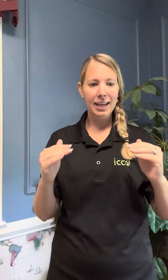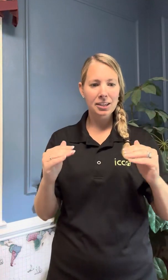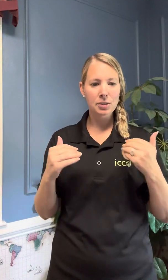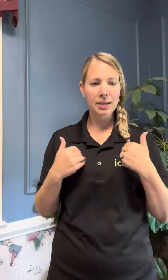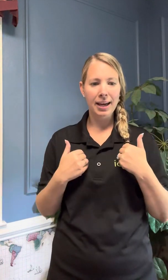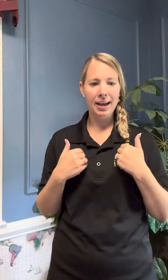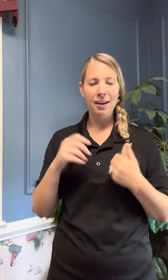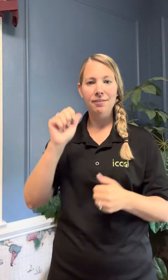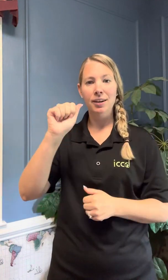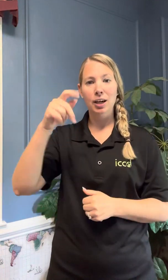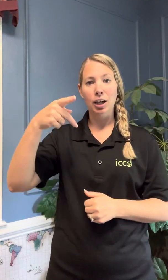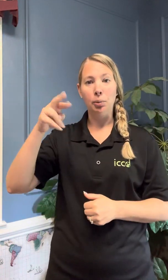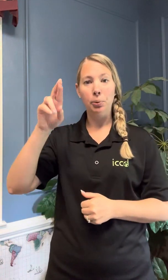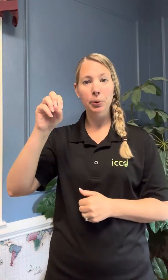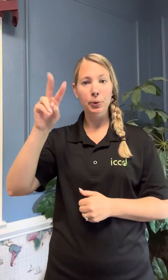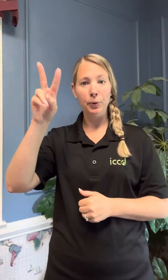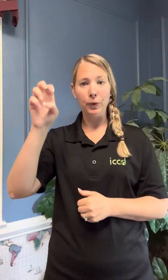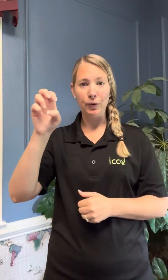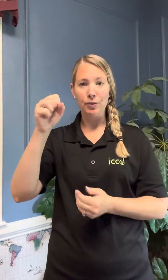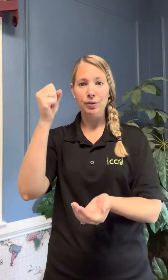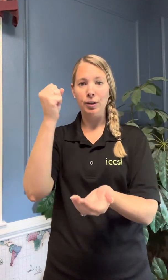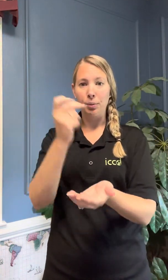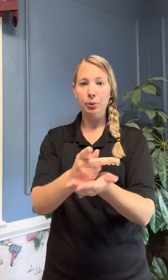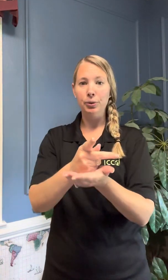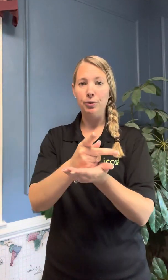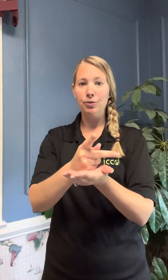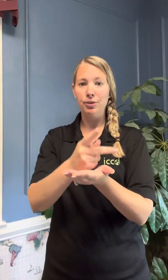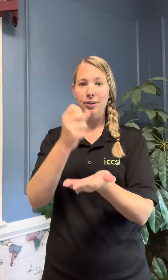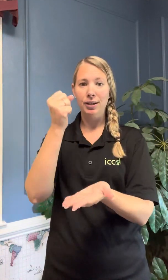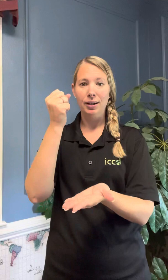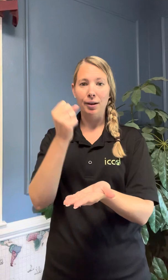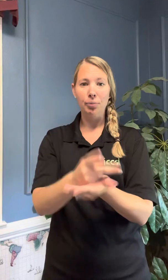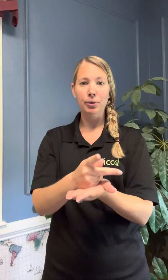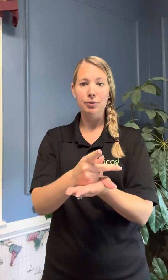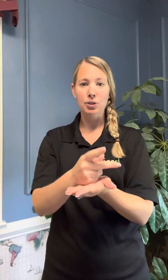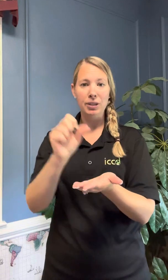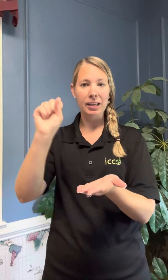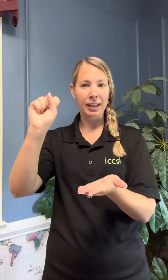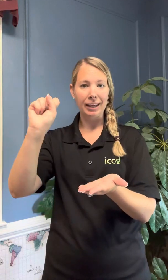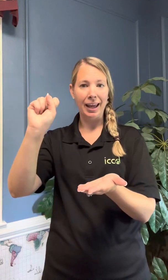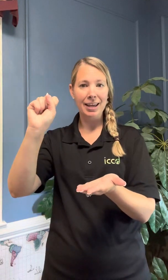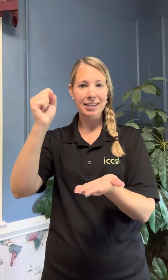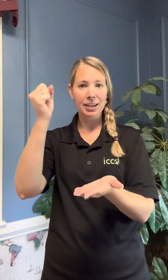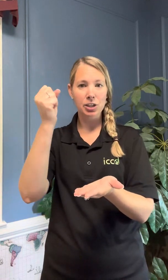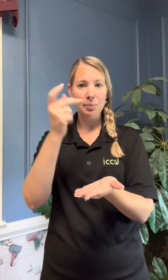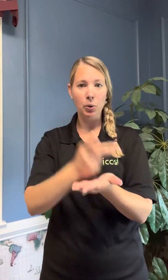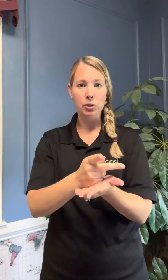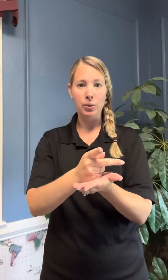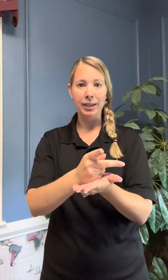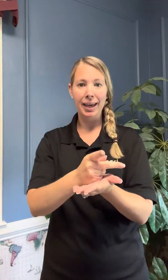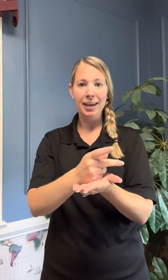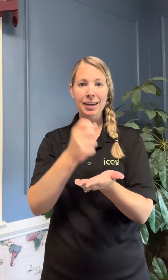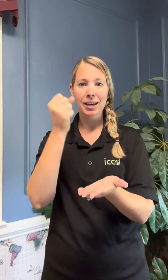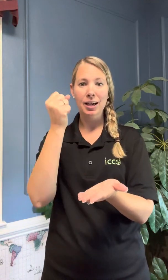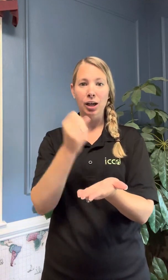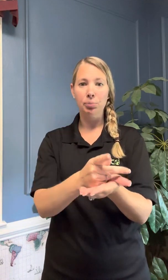Next we have approve, approve, approve. So we're taking like an S hand shape going to a K,